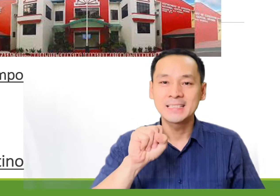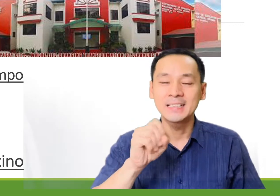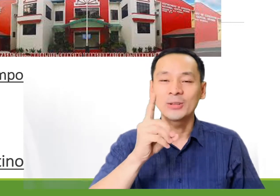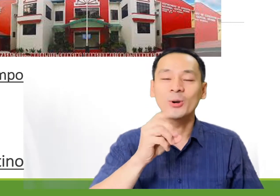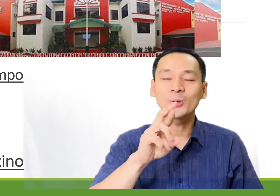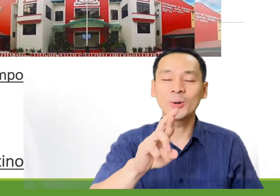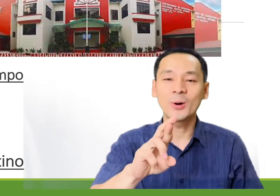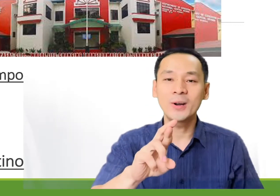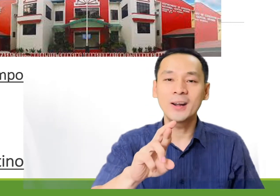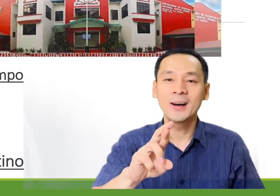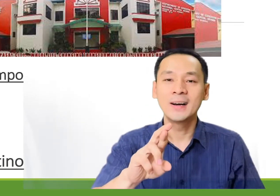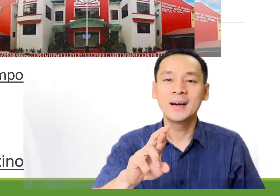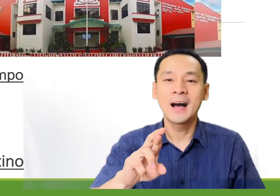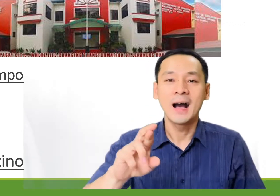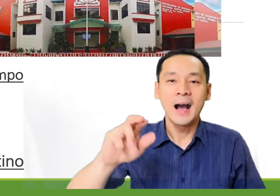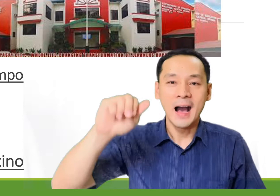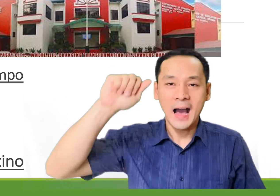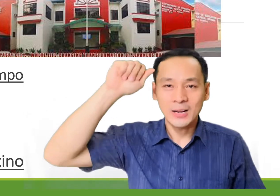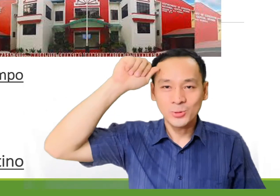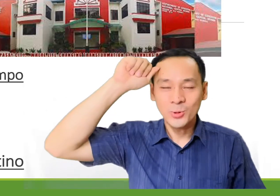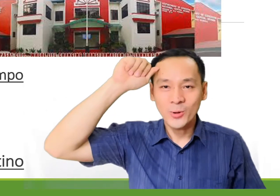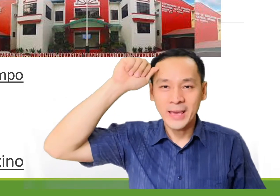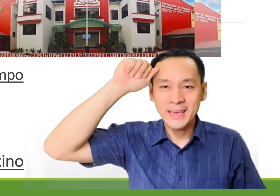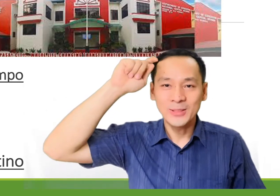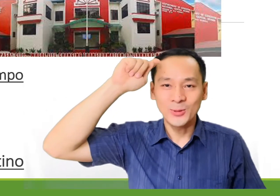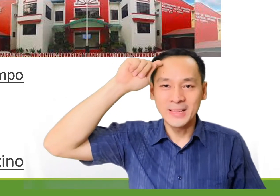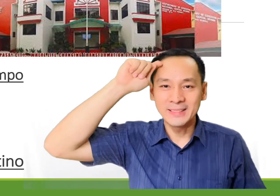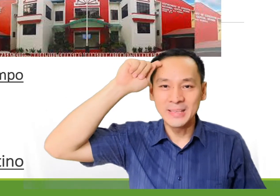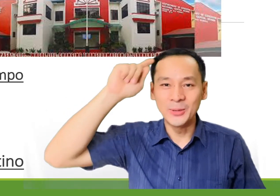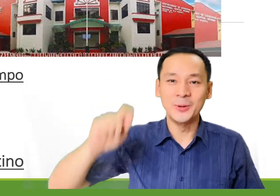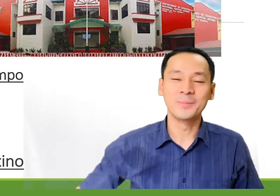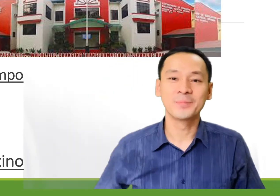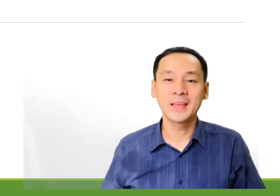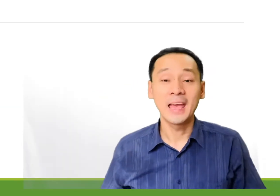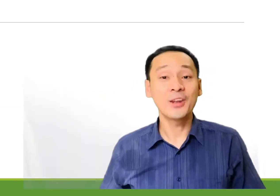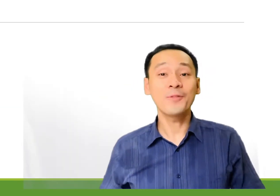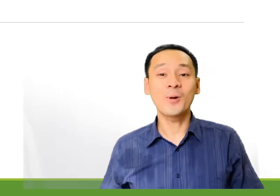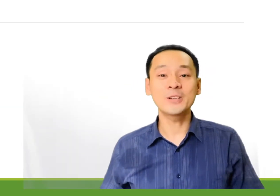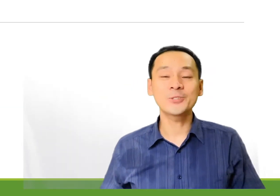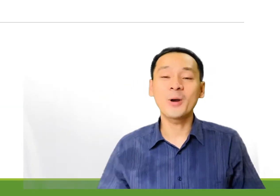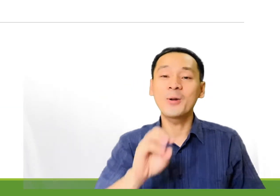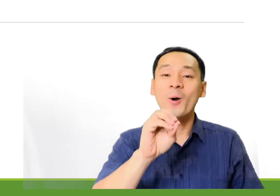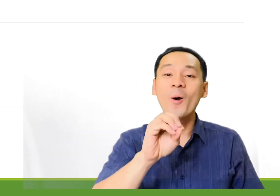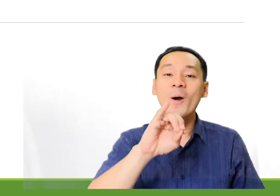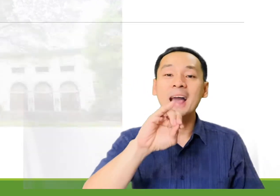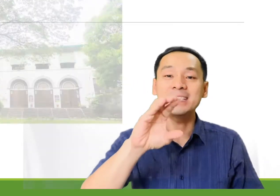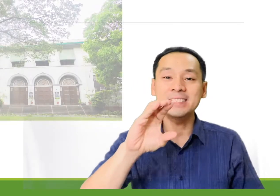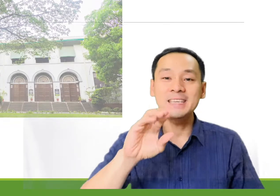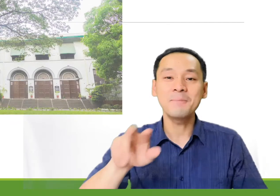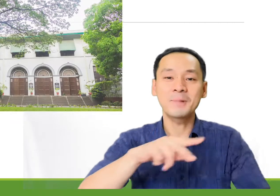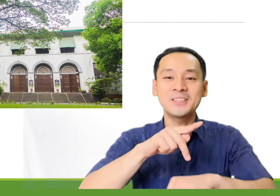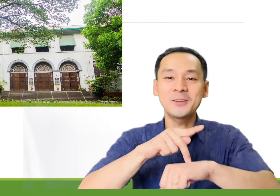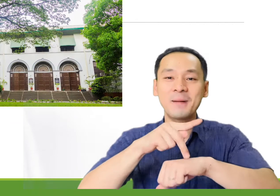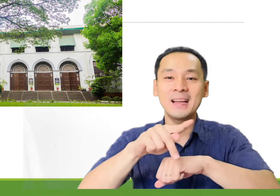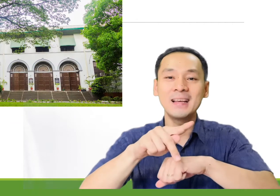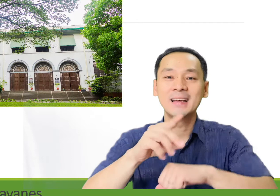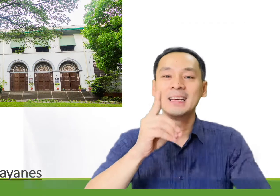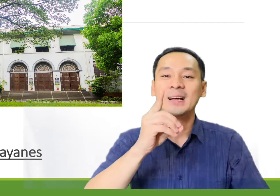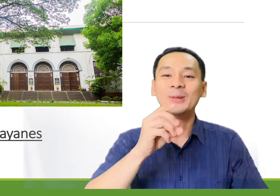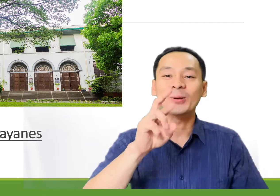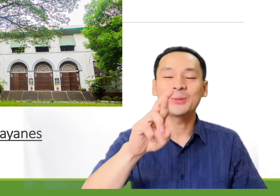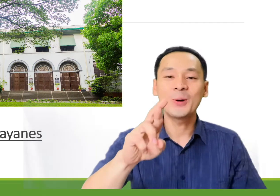ASDS, Dr. Arturo A. Tolentino, and of course to our OIC